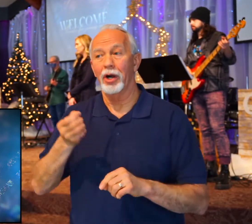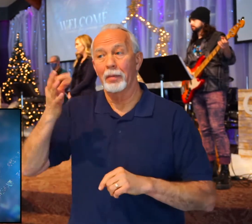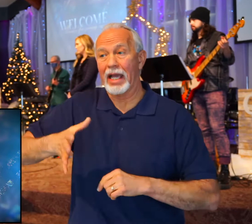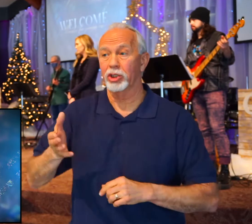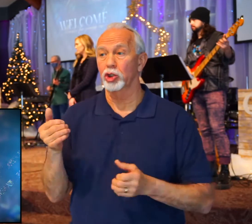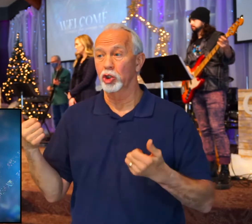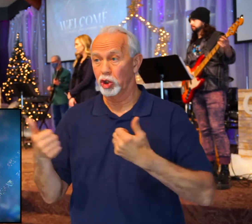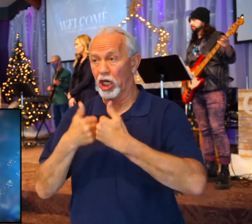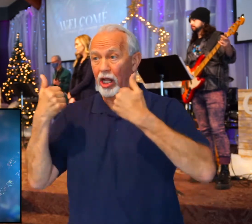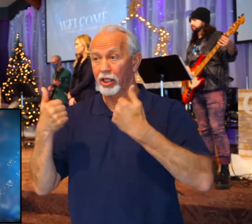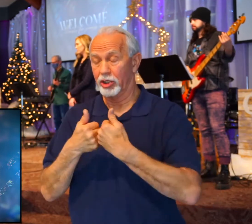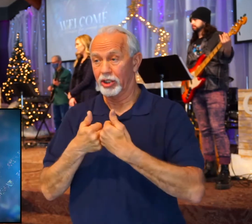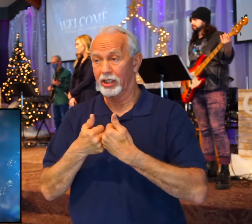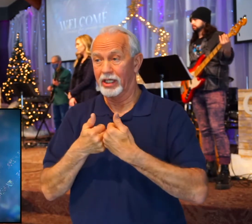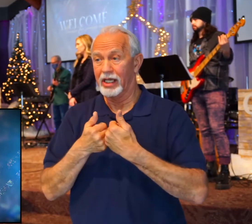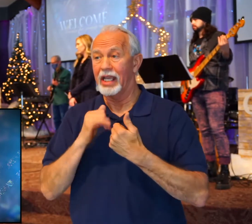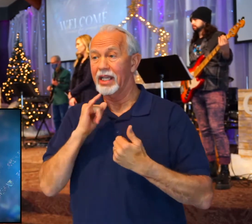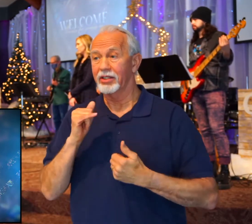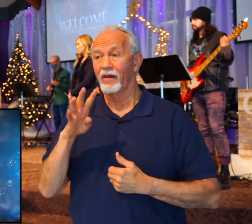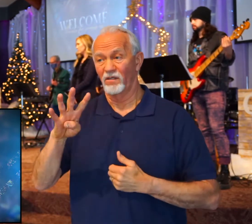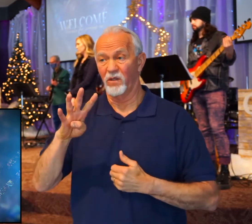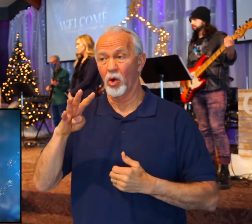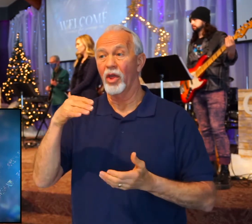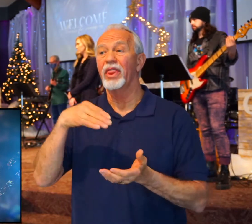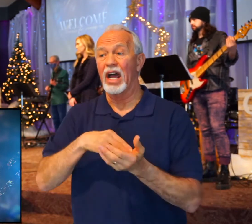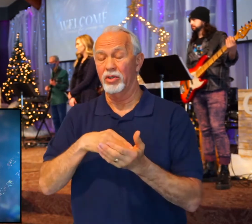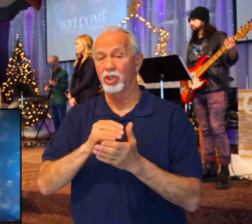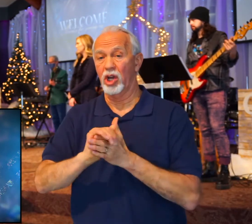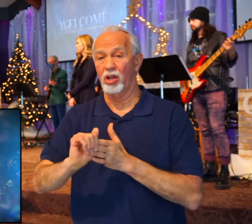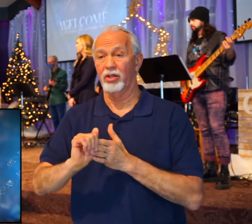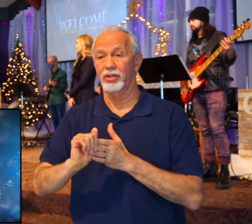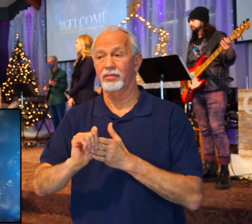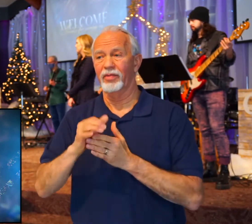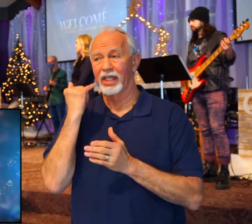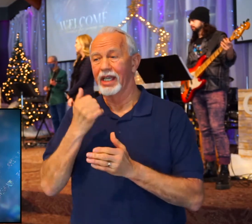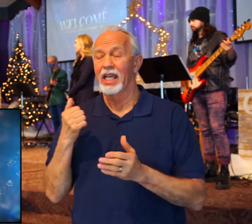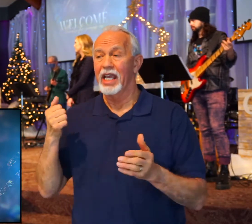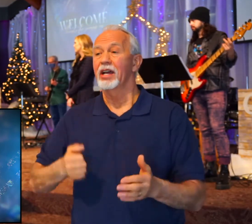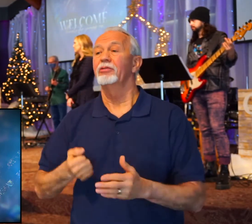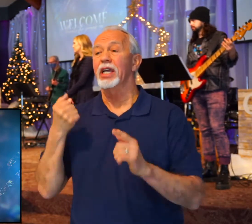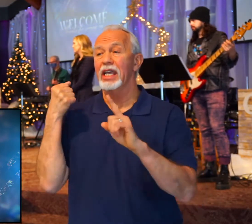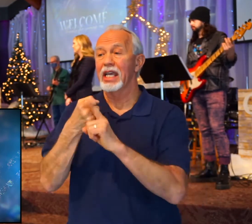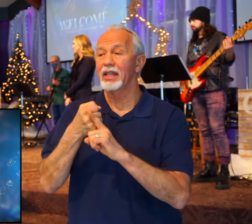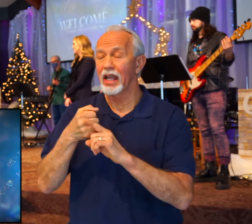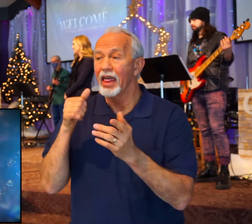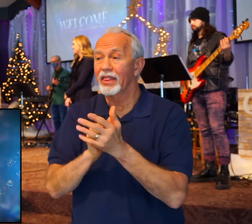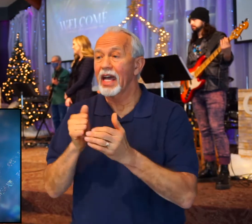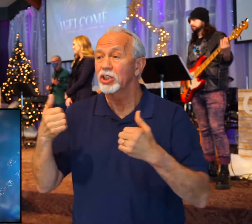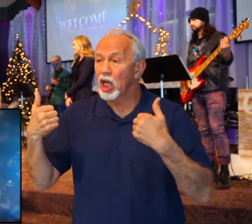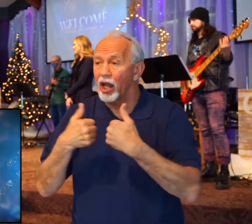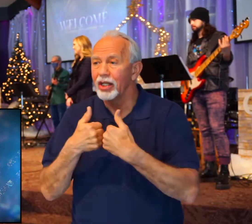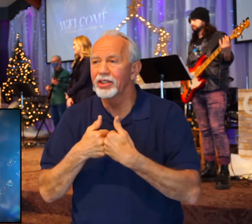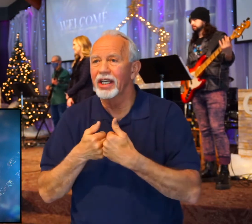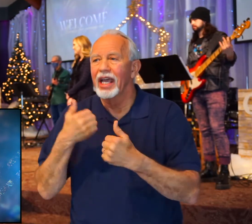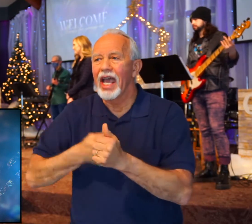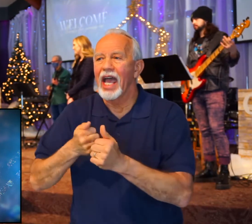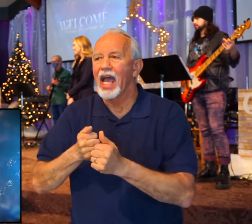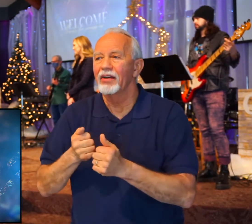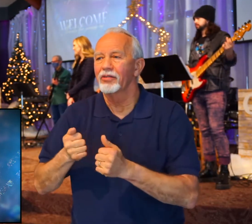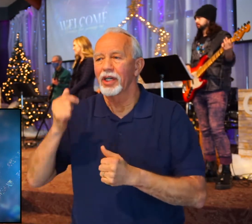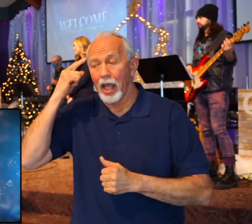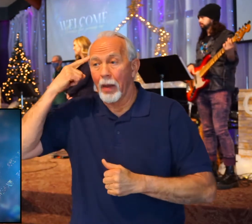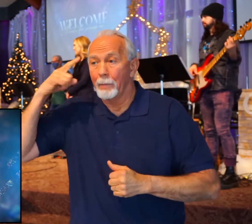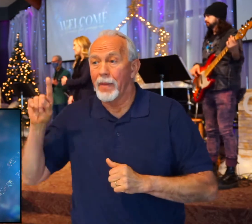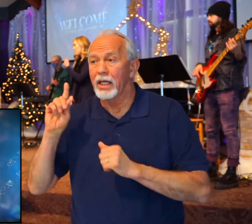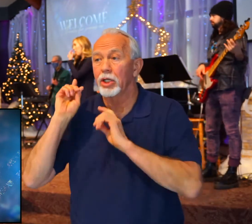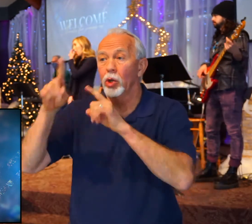challenge above that is $4,000. And if we hit the pastor's challenge, every penny goes out from Canyons